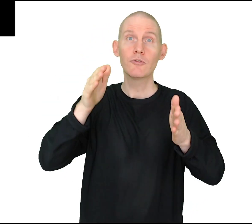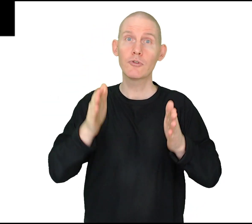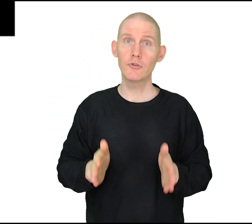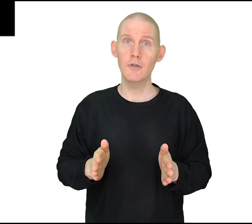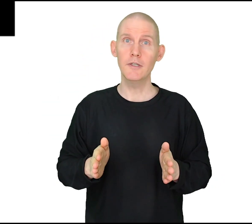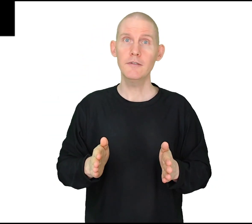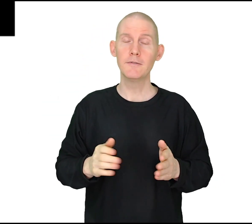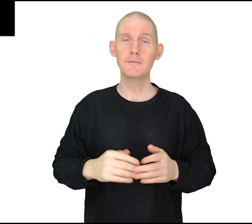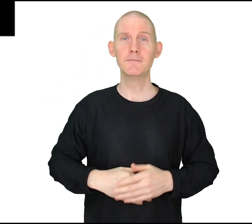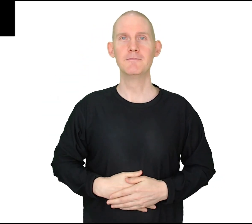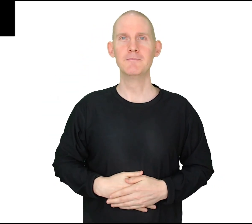Student.